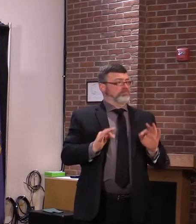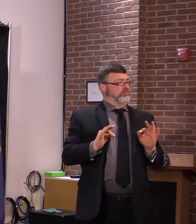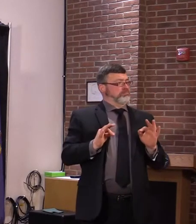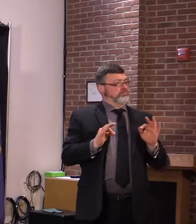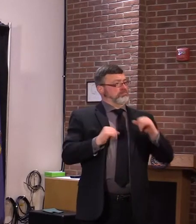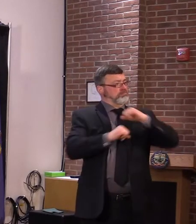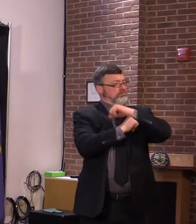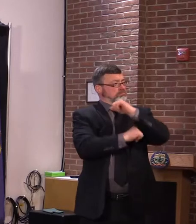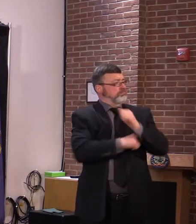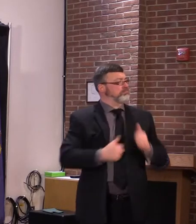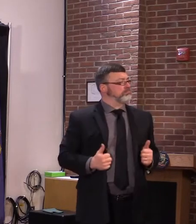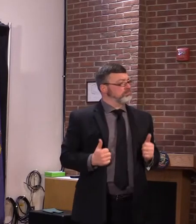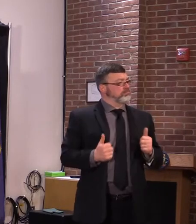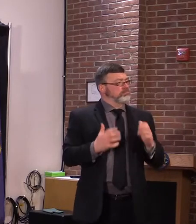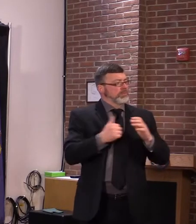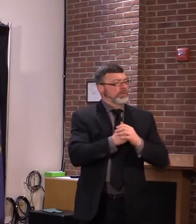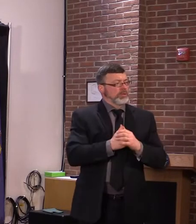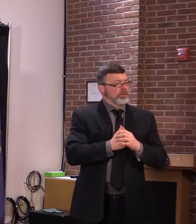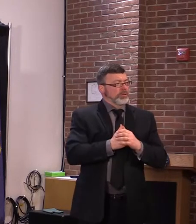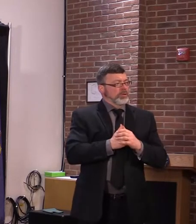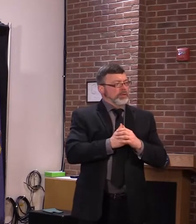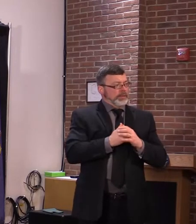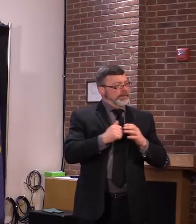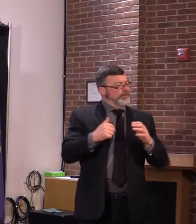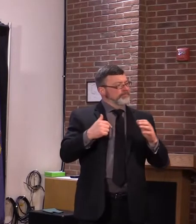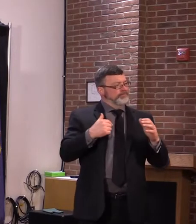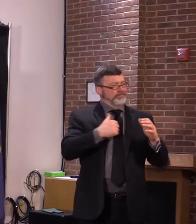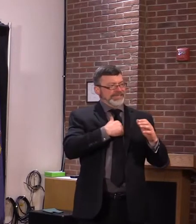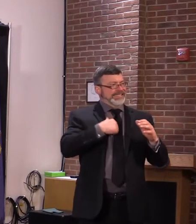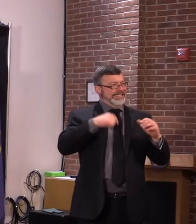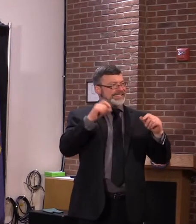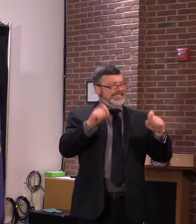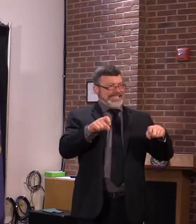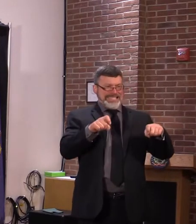one that should be embraced by policymakers.